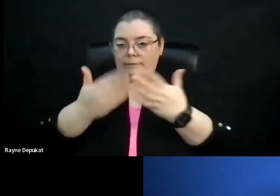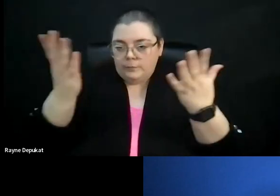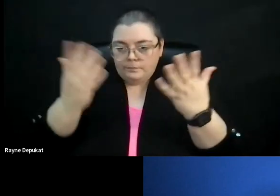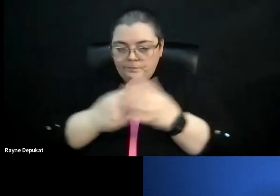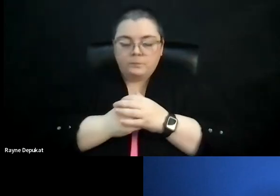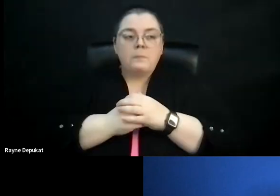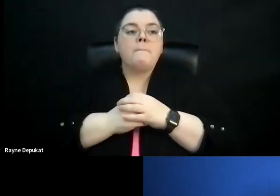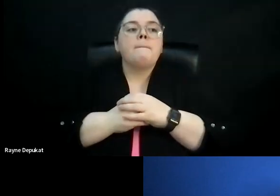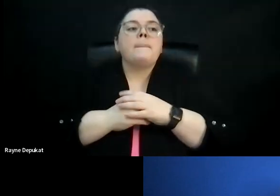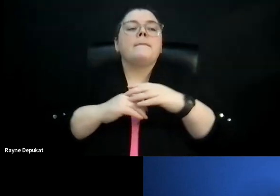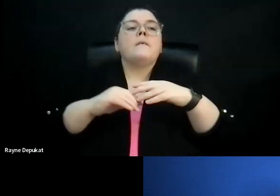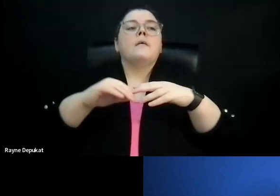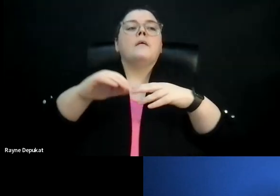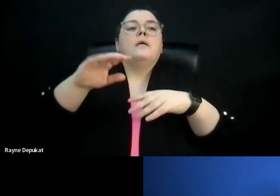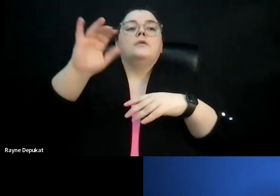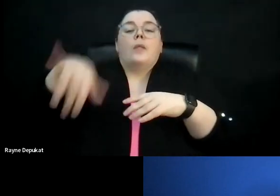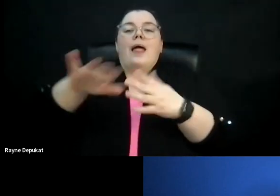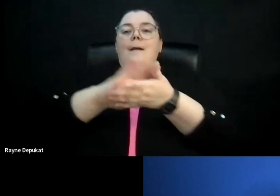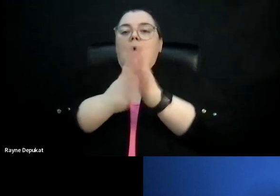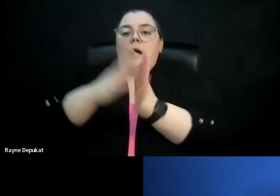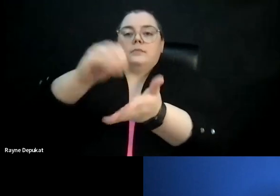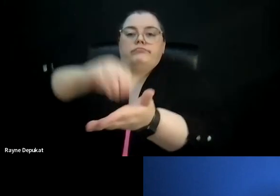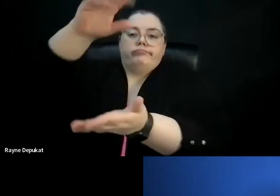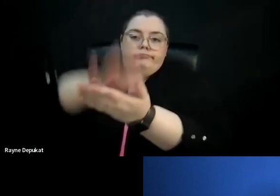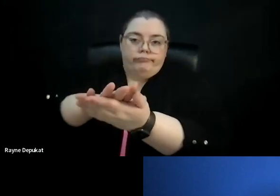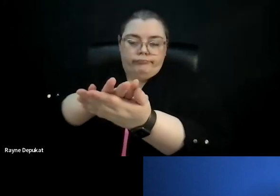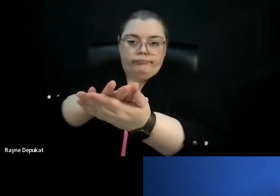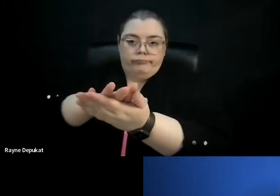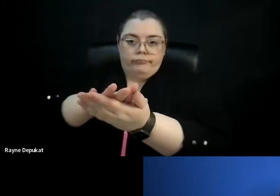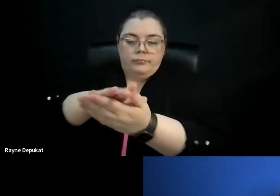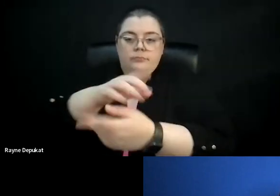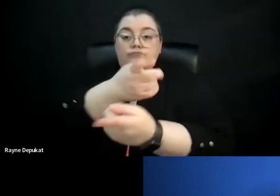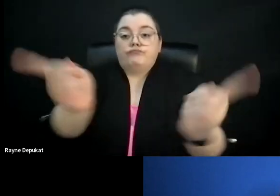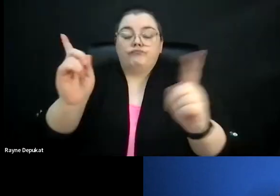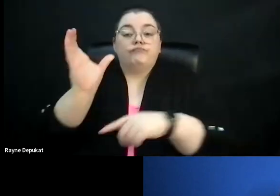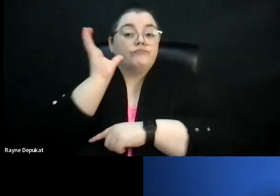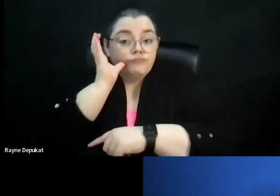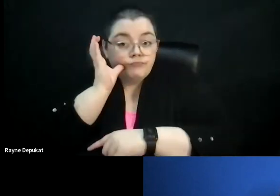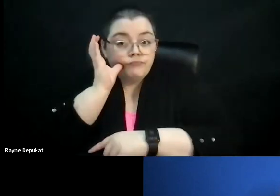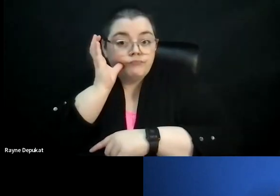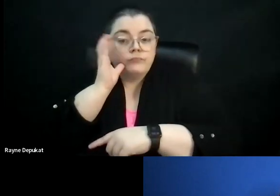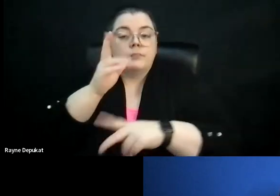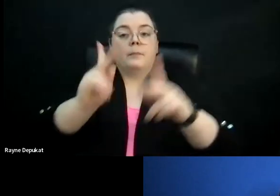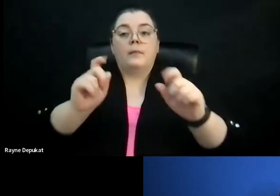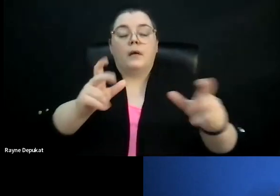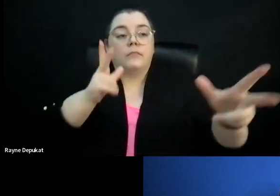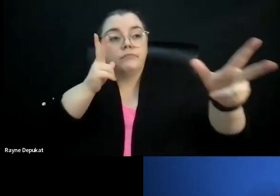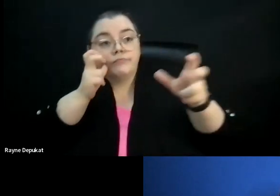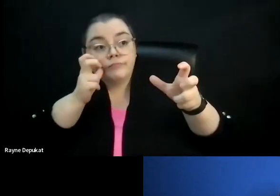it, speak, sign, whatever mode of communication. The whole entire document will be out there.